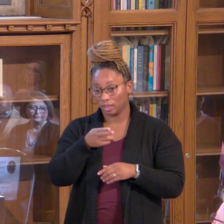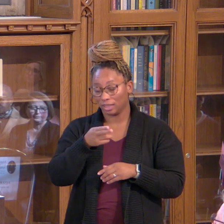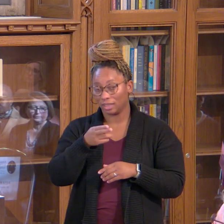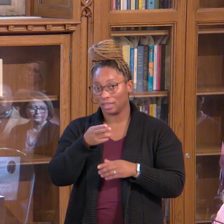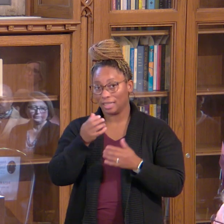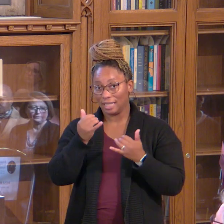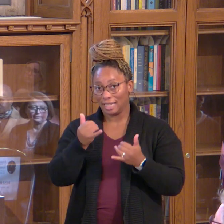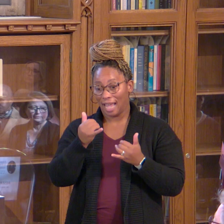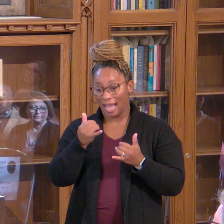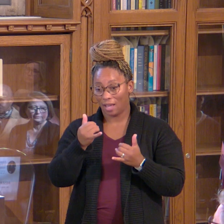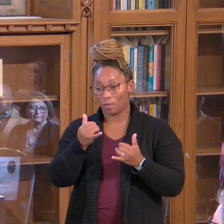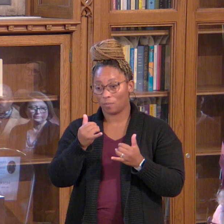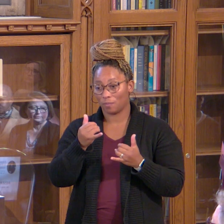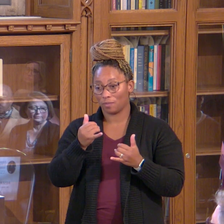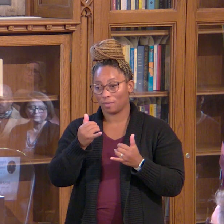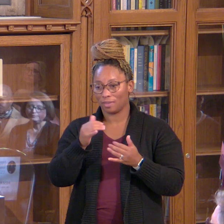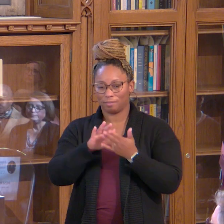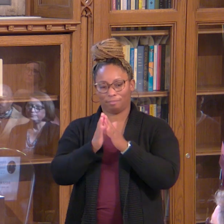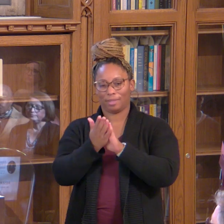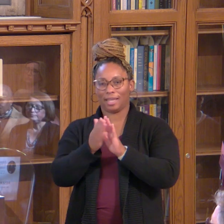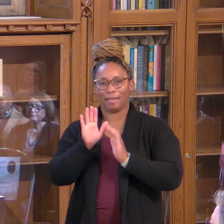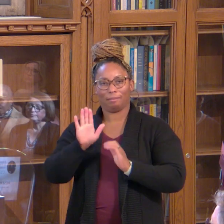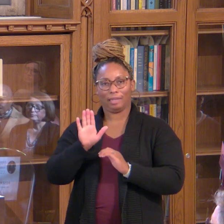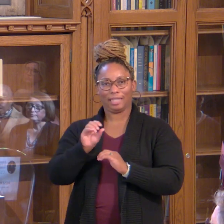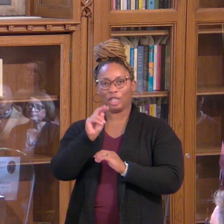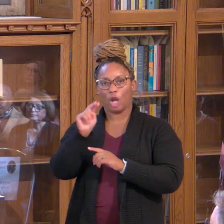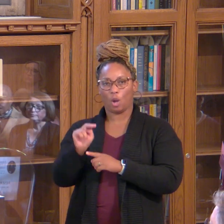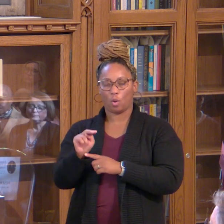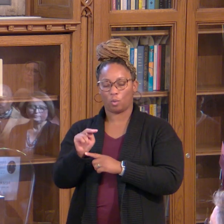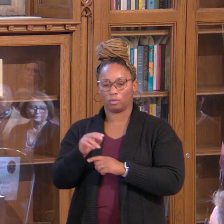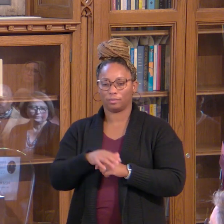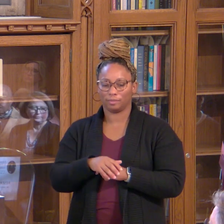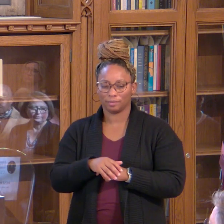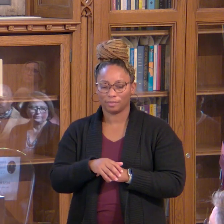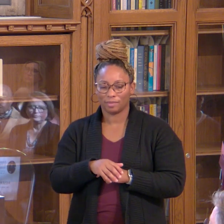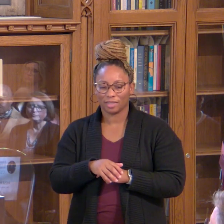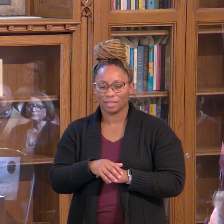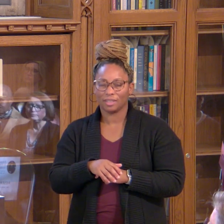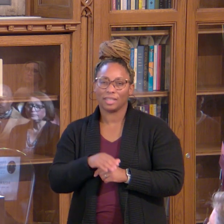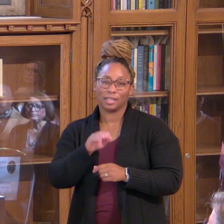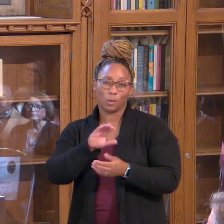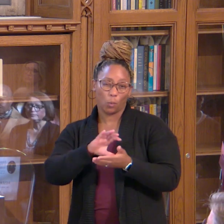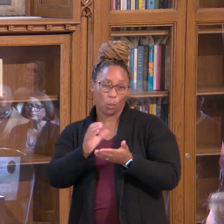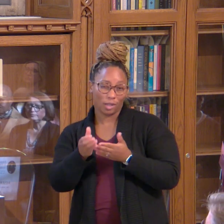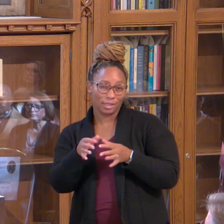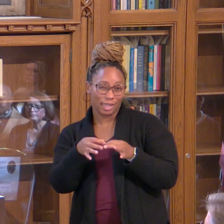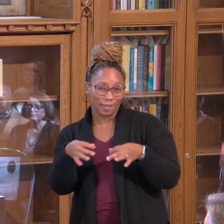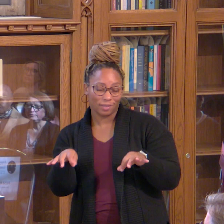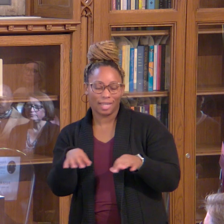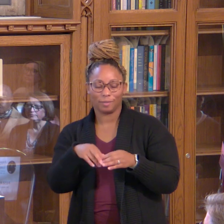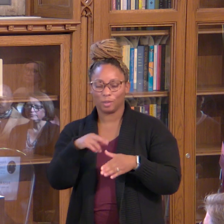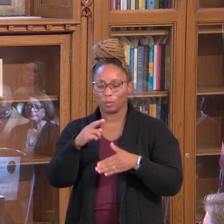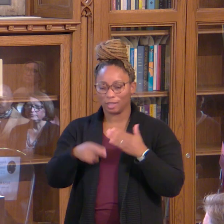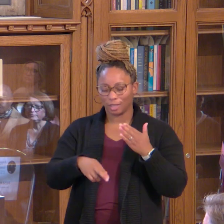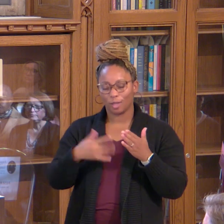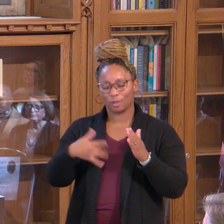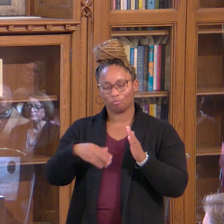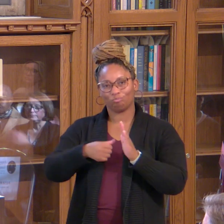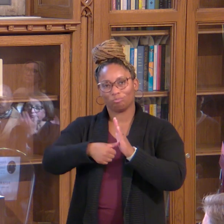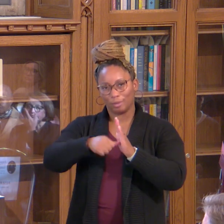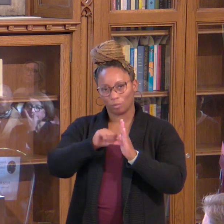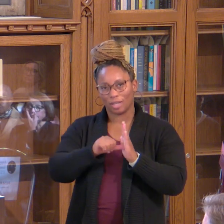has come into its own in quantitative terms alone the results have been